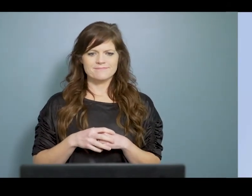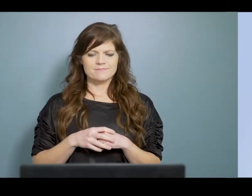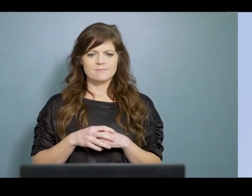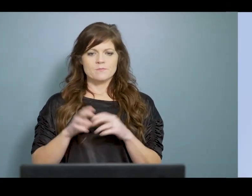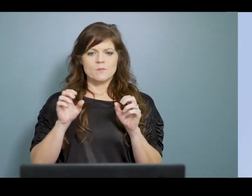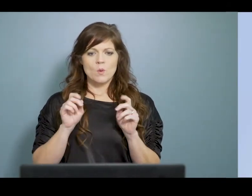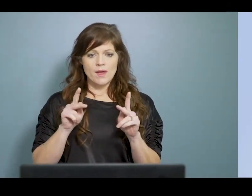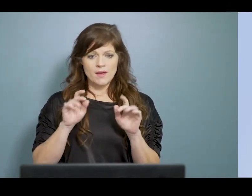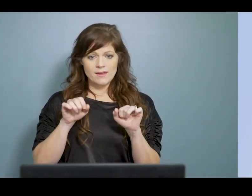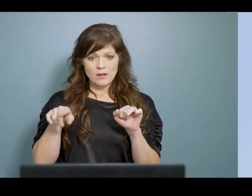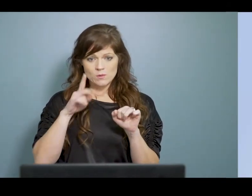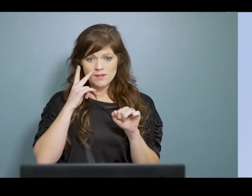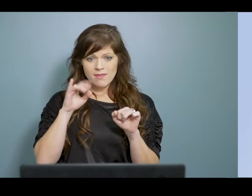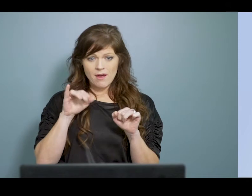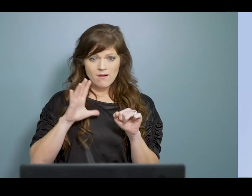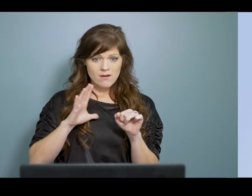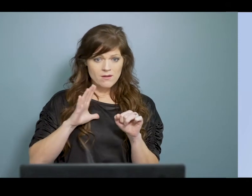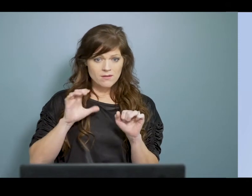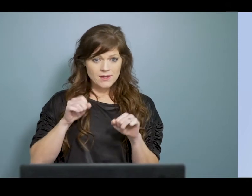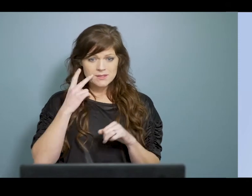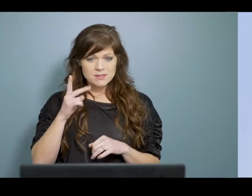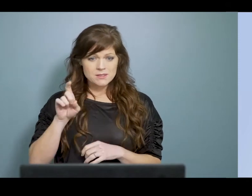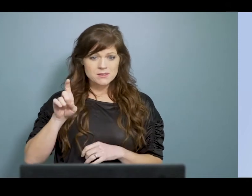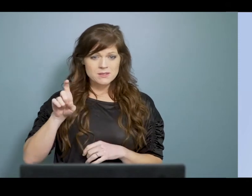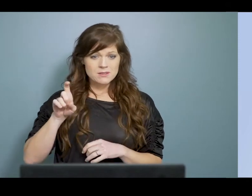All right, can you see that okay?